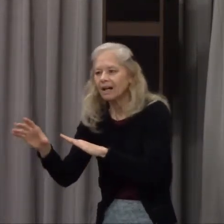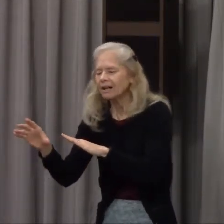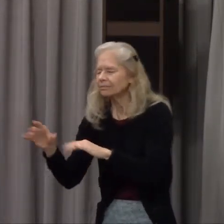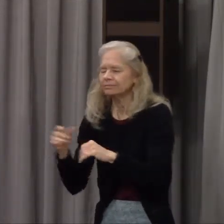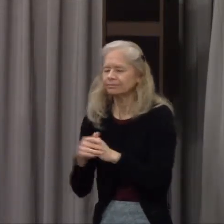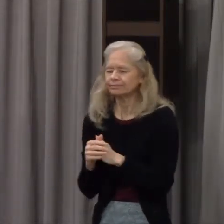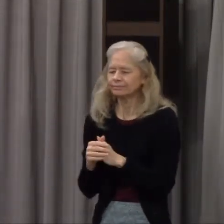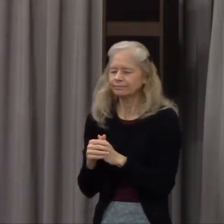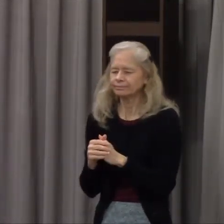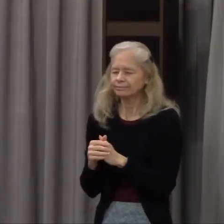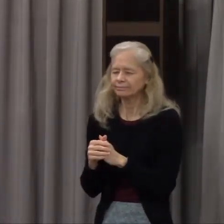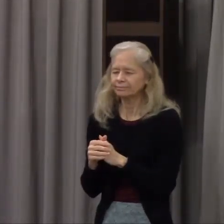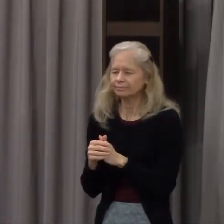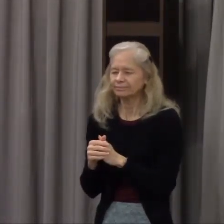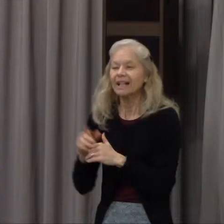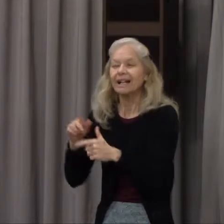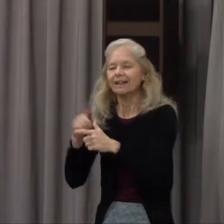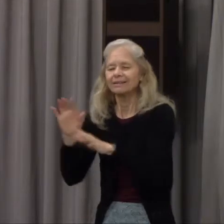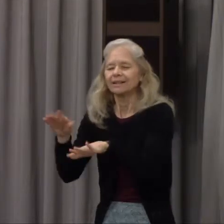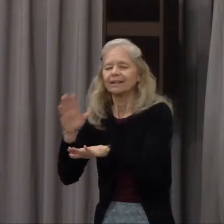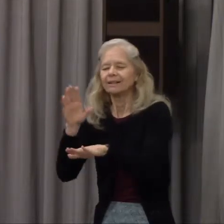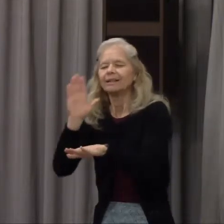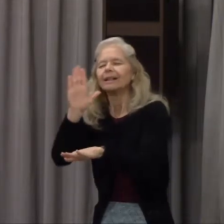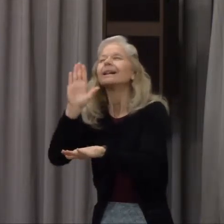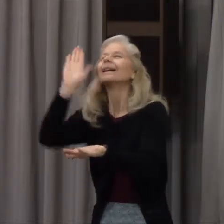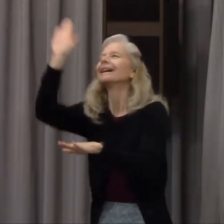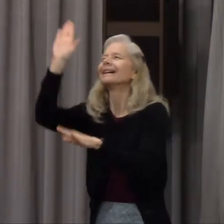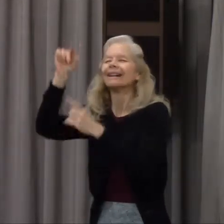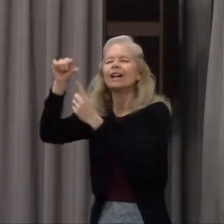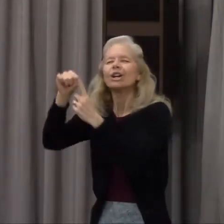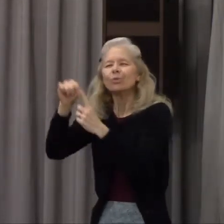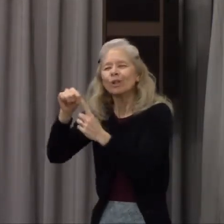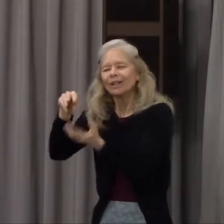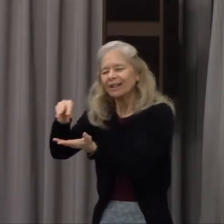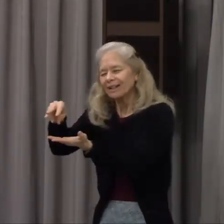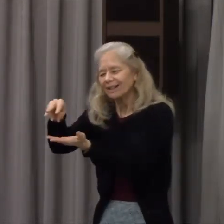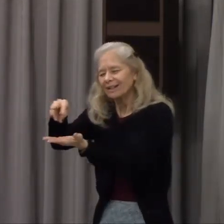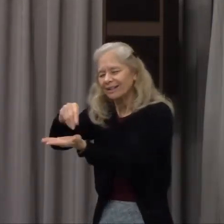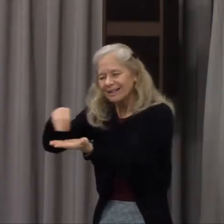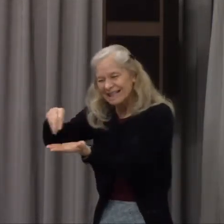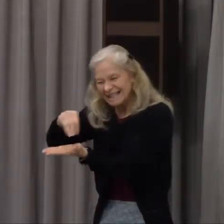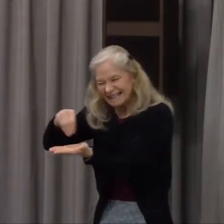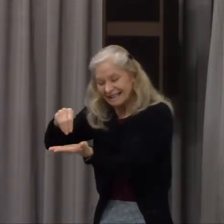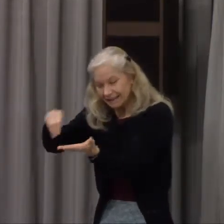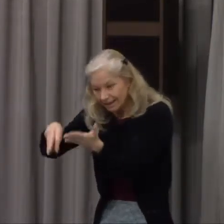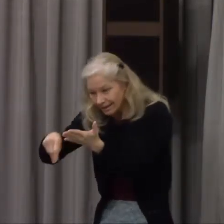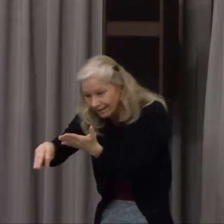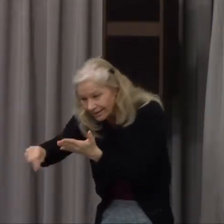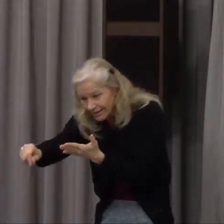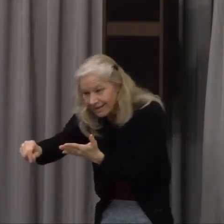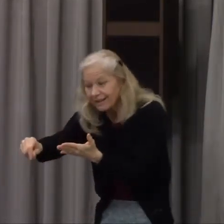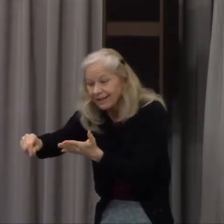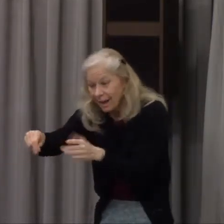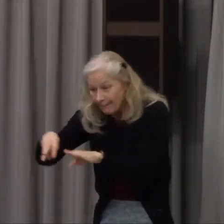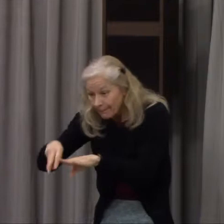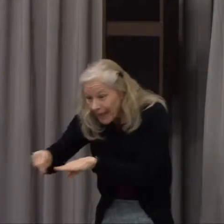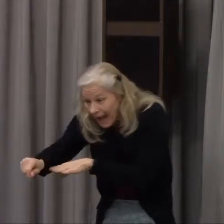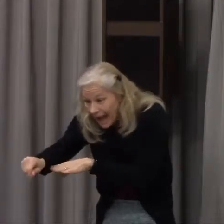1 Peter 2:2, as newborn babes, desire the sincere milk of the word. You may grow